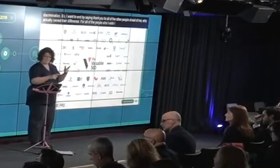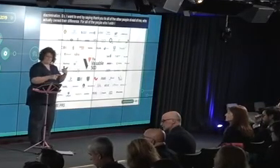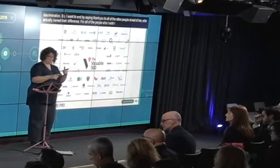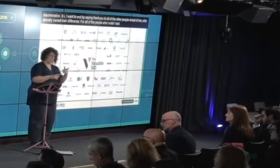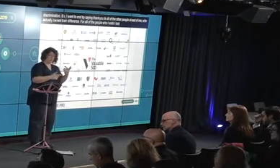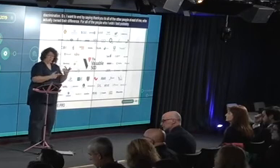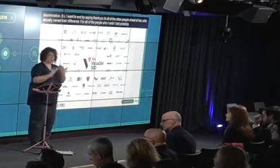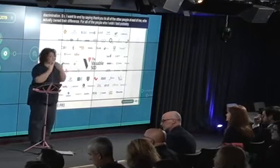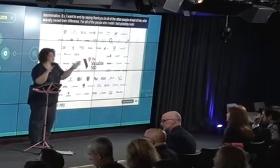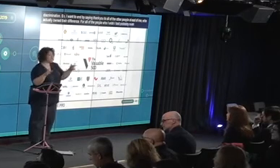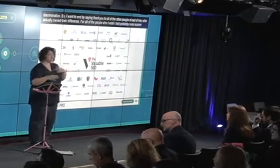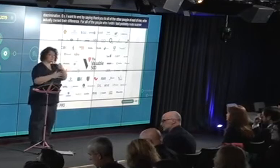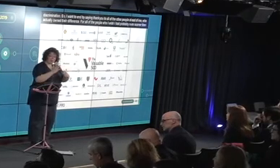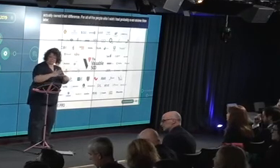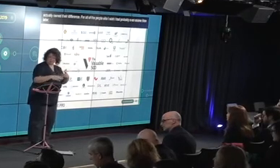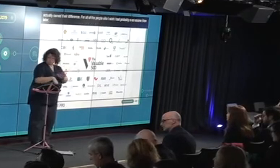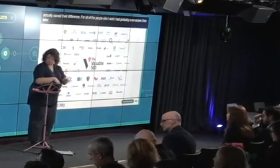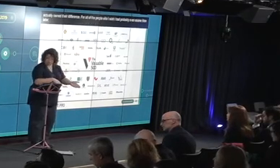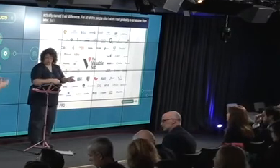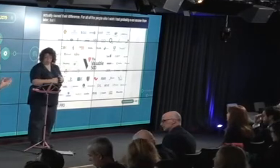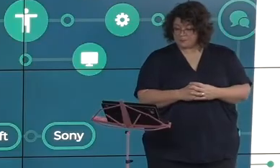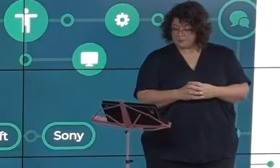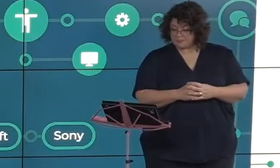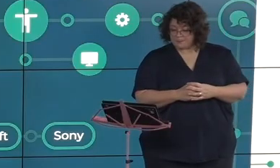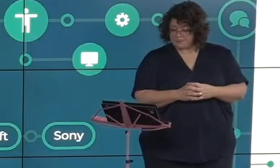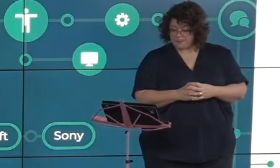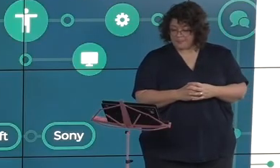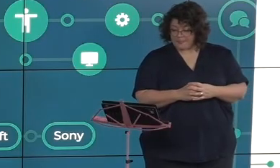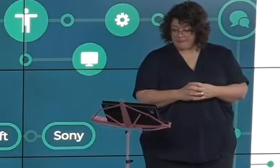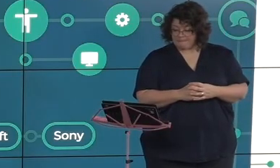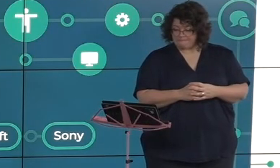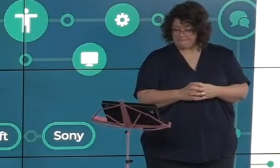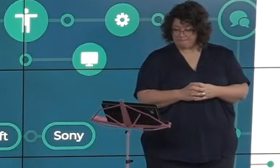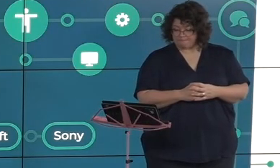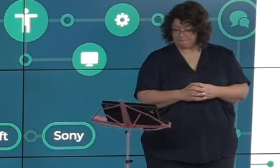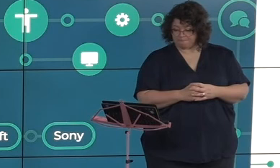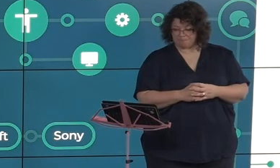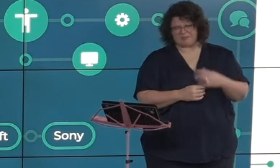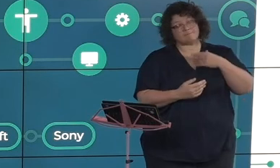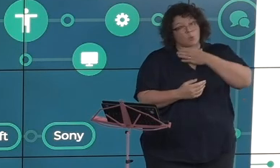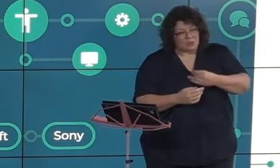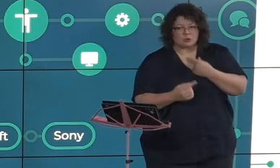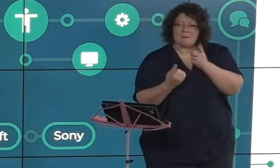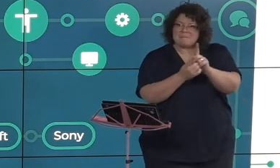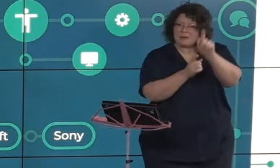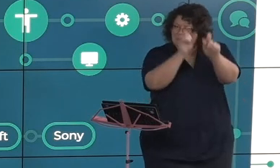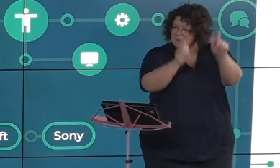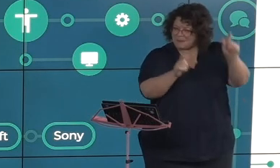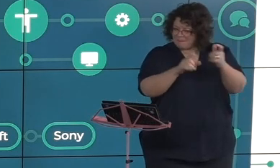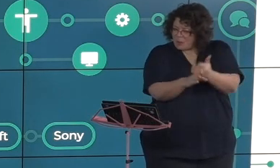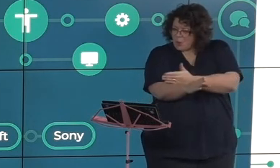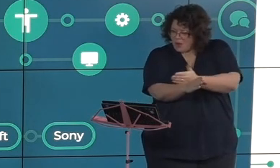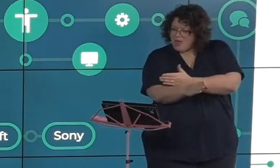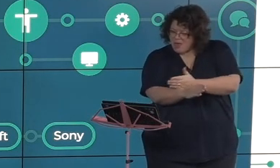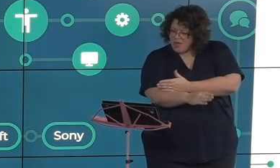later. But I hope, with your help, and the other last reason I'm here is please give me some help. Please help us get to